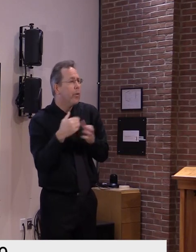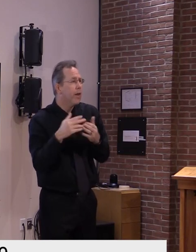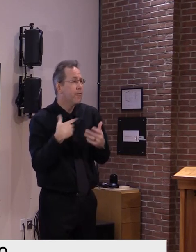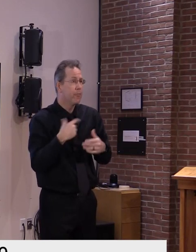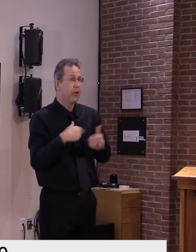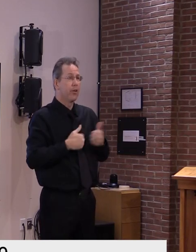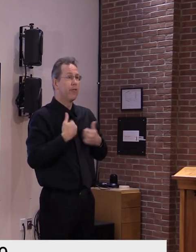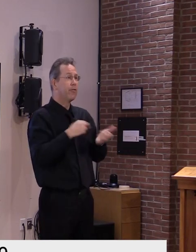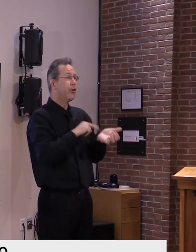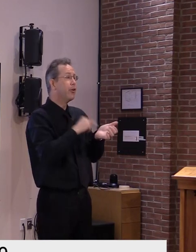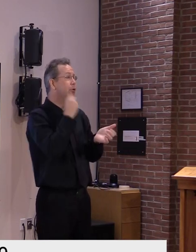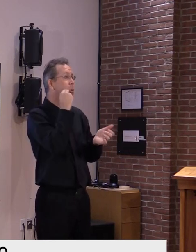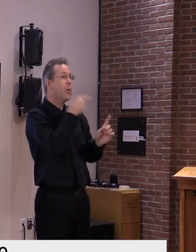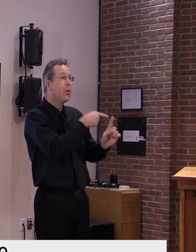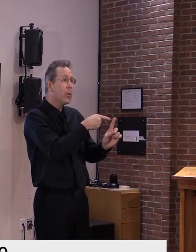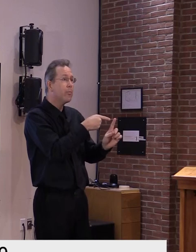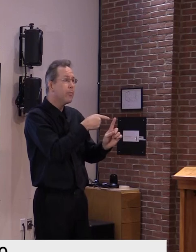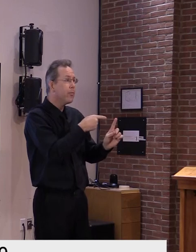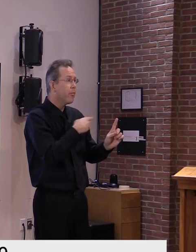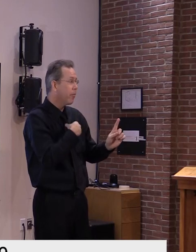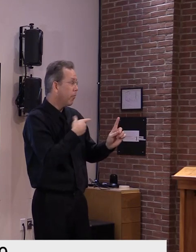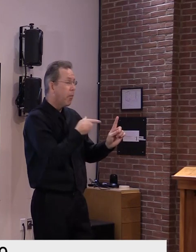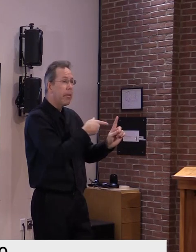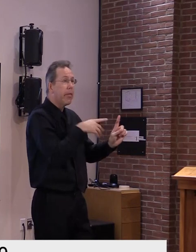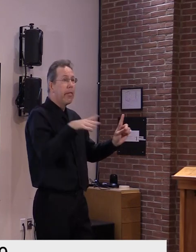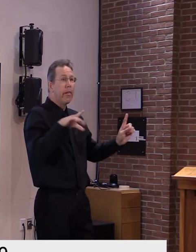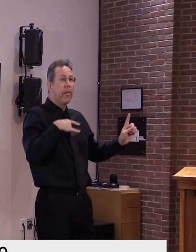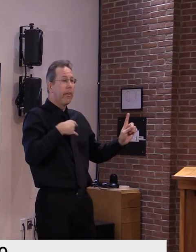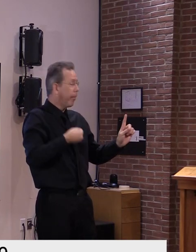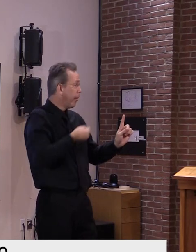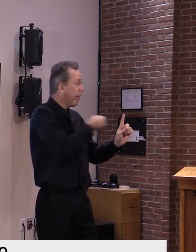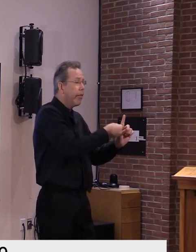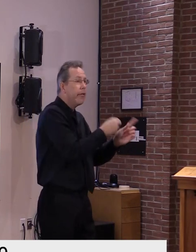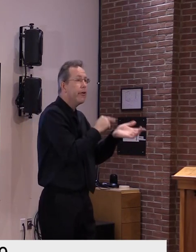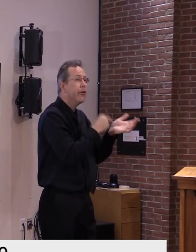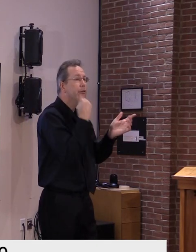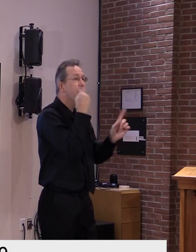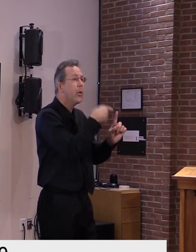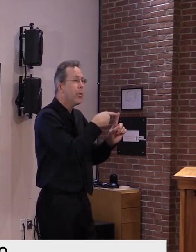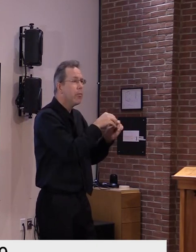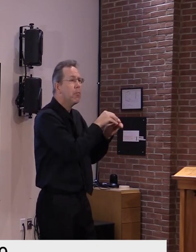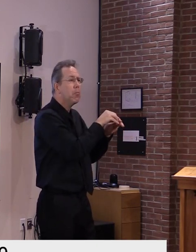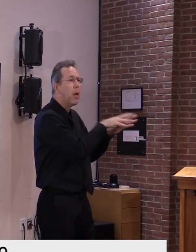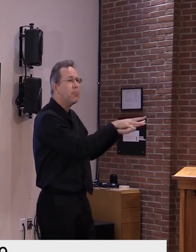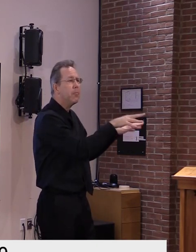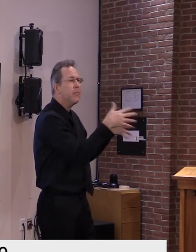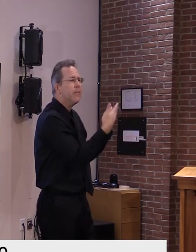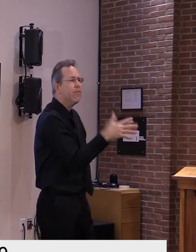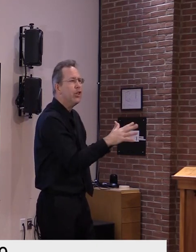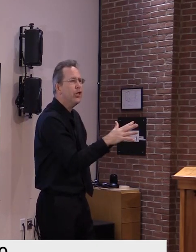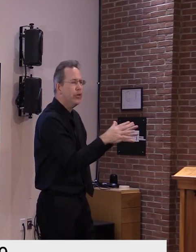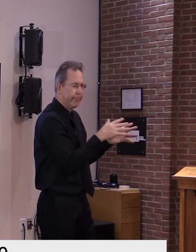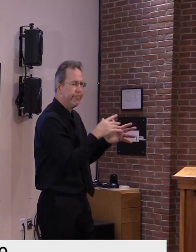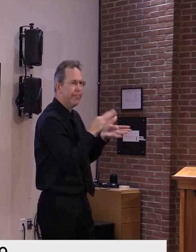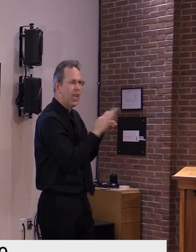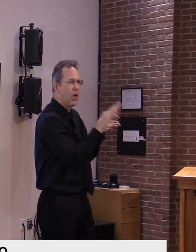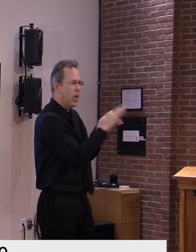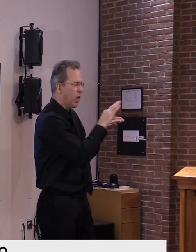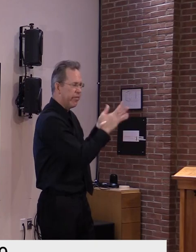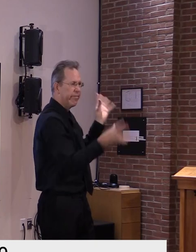effect. It means people need to quarantine. School pods may have to switch to remote